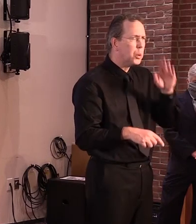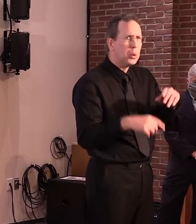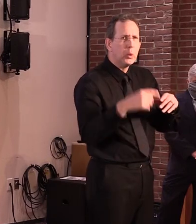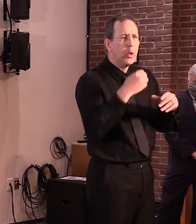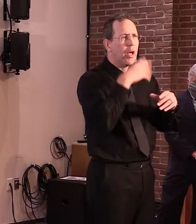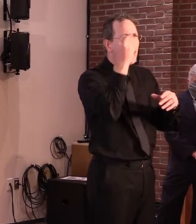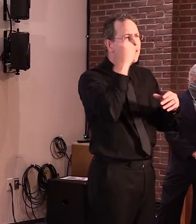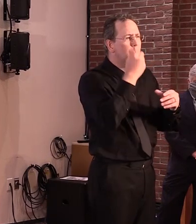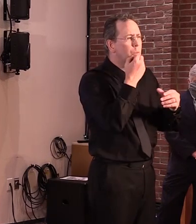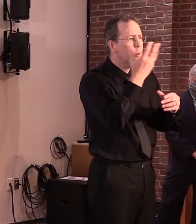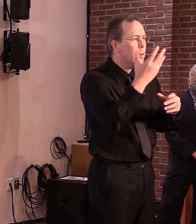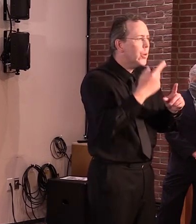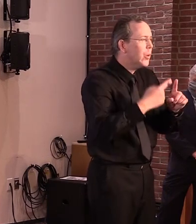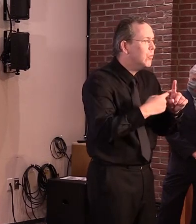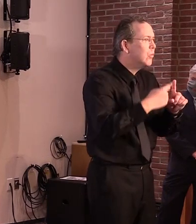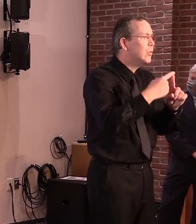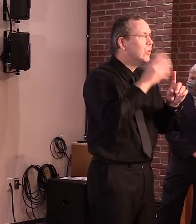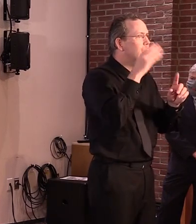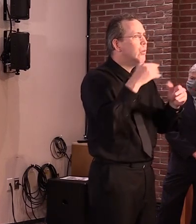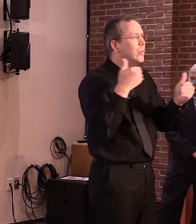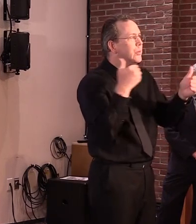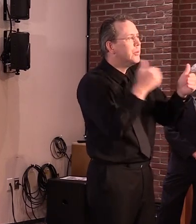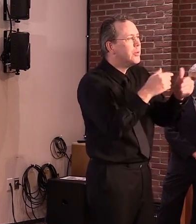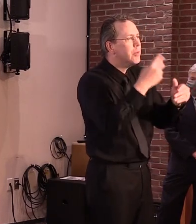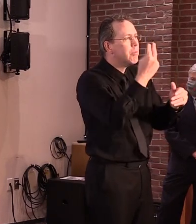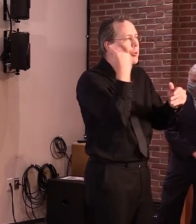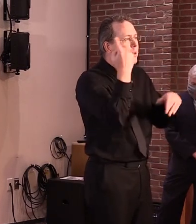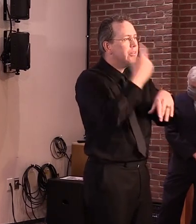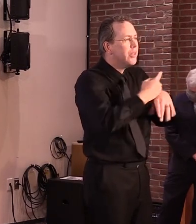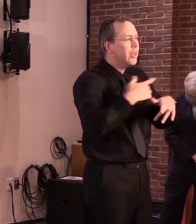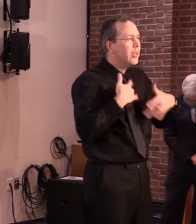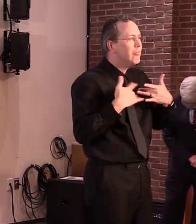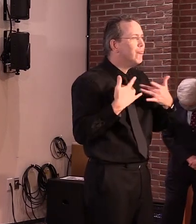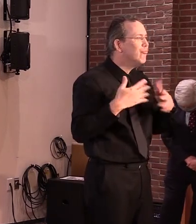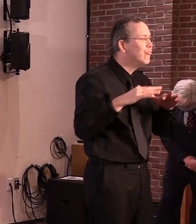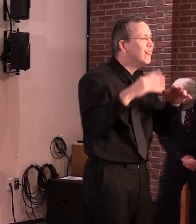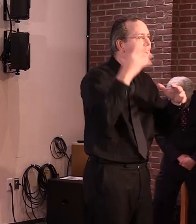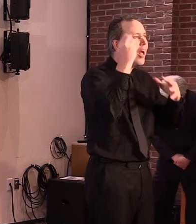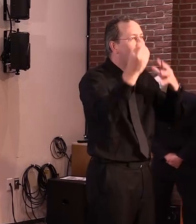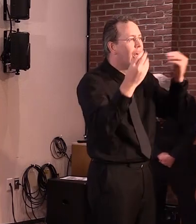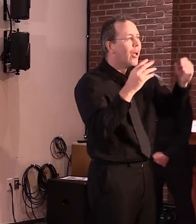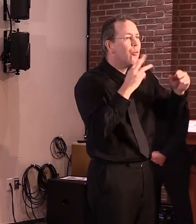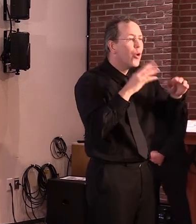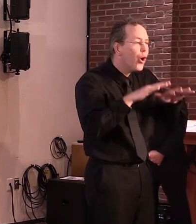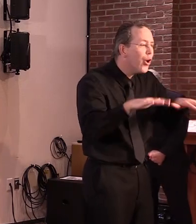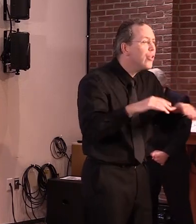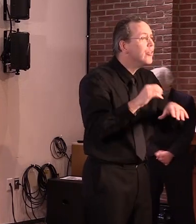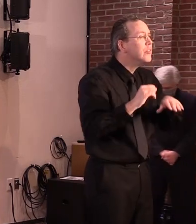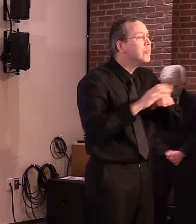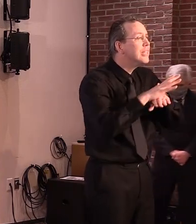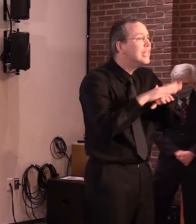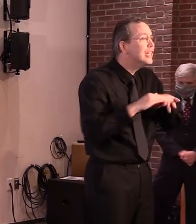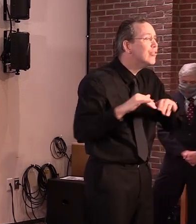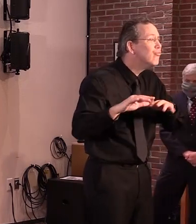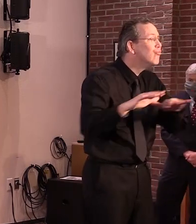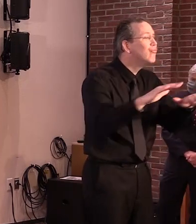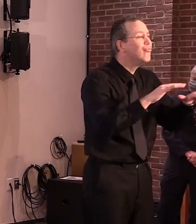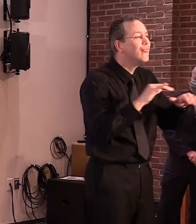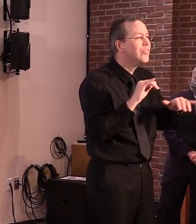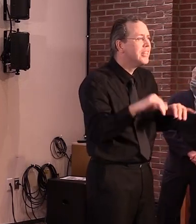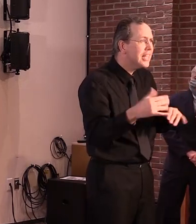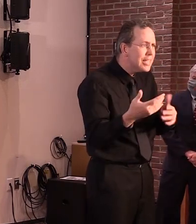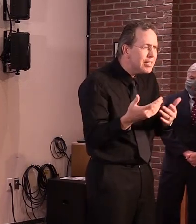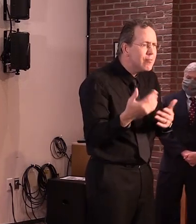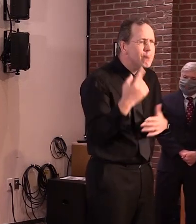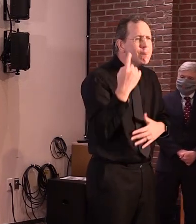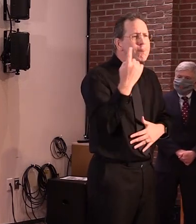So people are going to want to get outside, get by the water, be on the beaches possibly. I was just wondering, what rules should people be following if